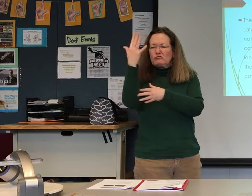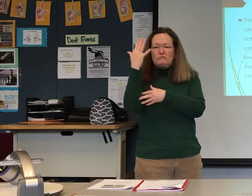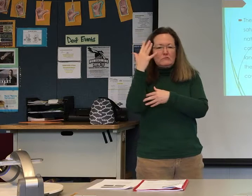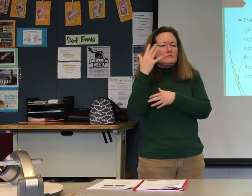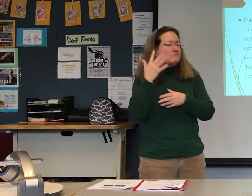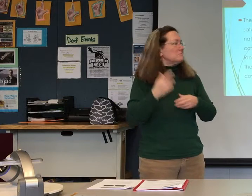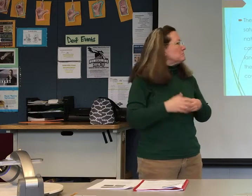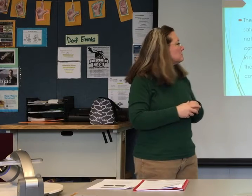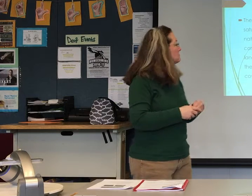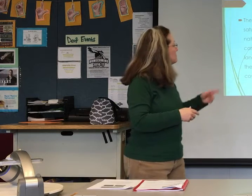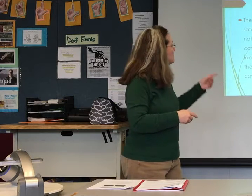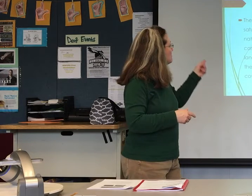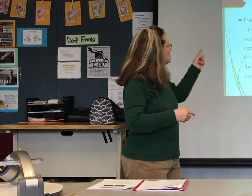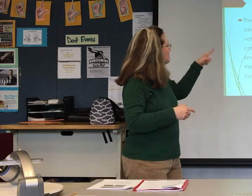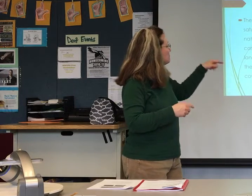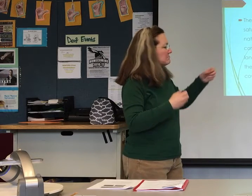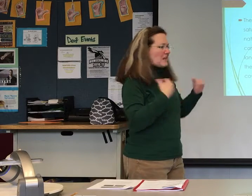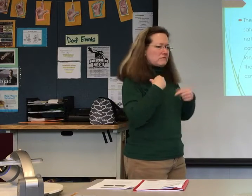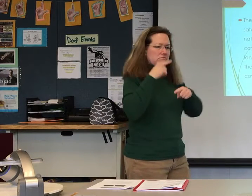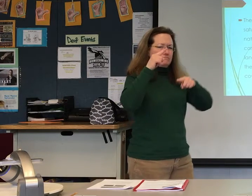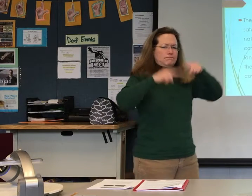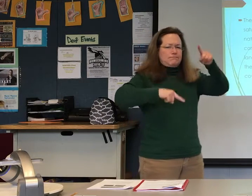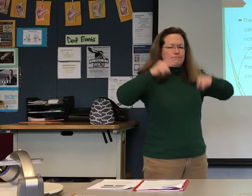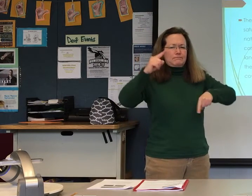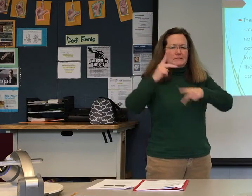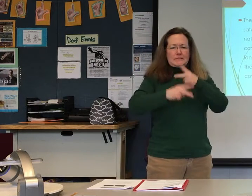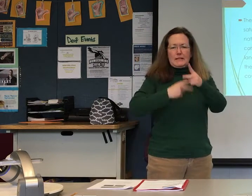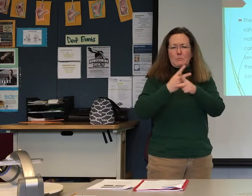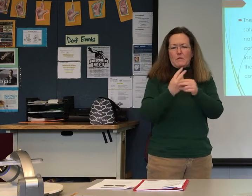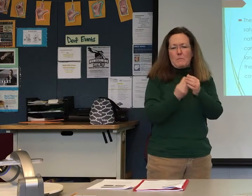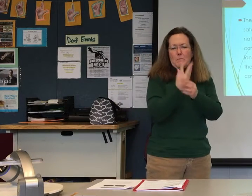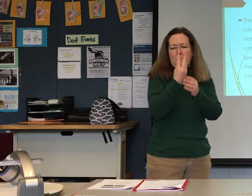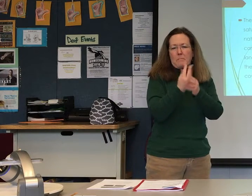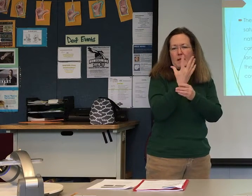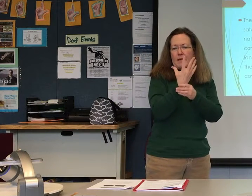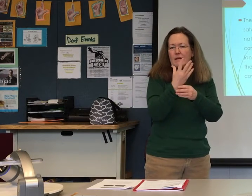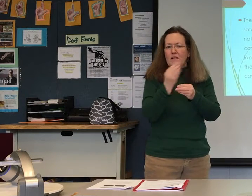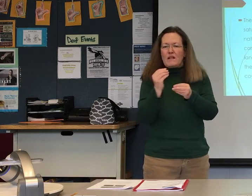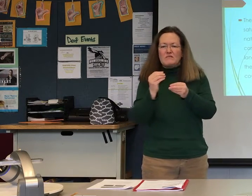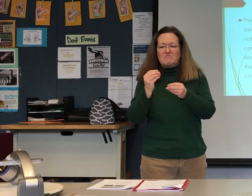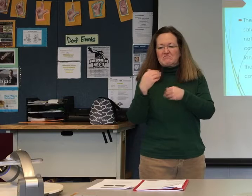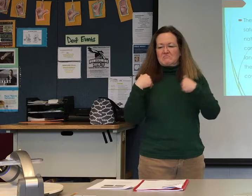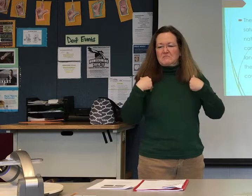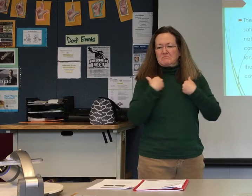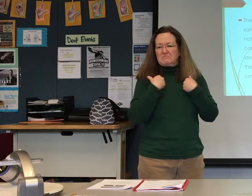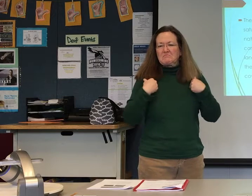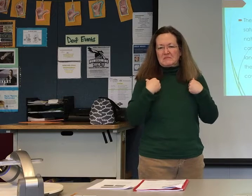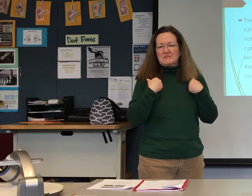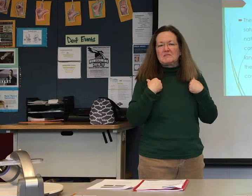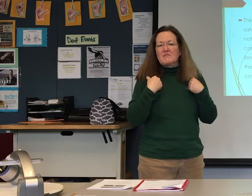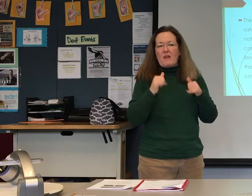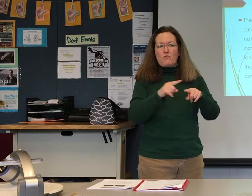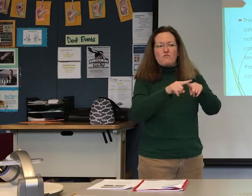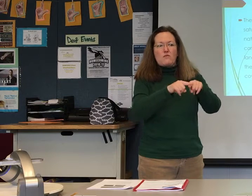There's a diverse amount of plants and animals that make wetlands their habitat.